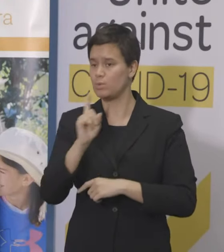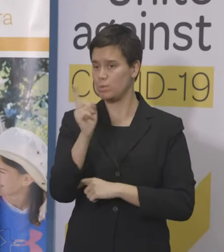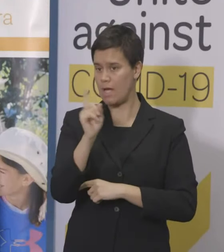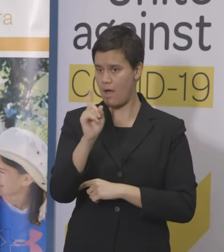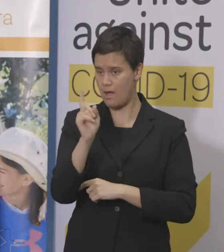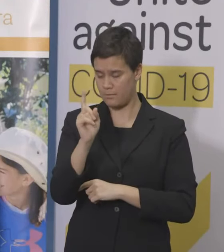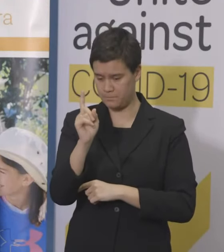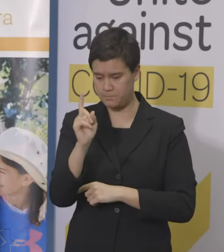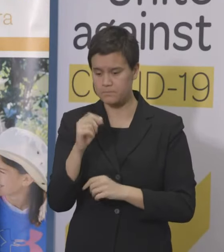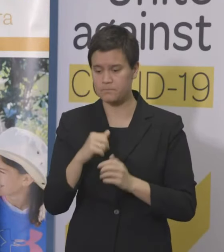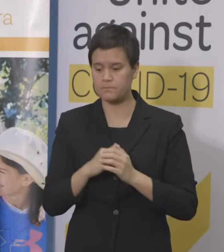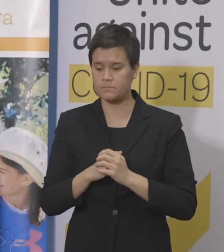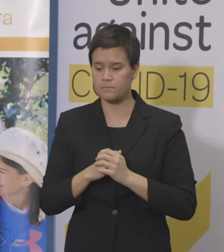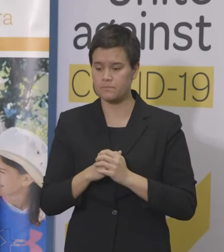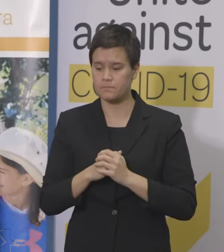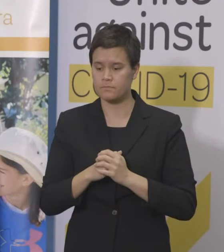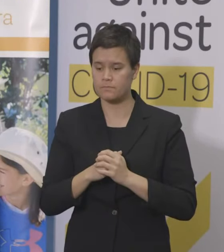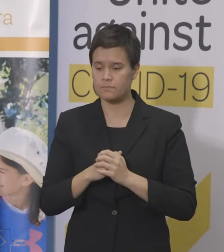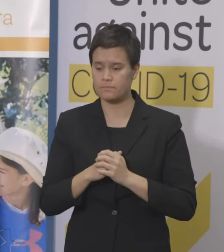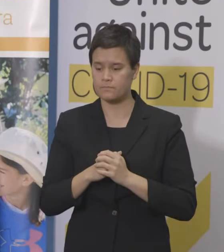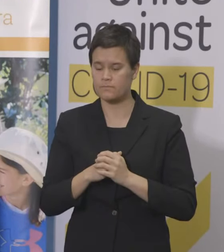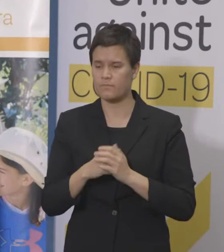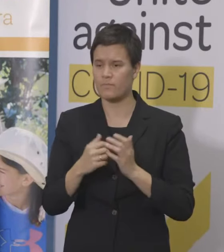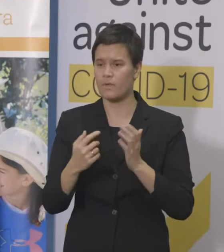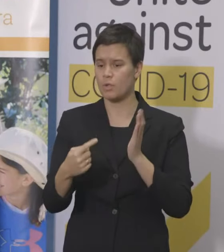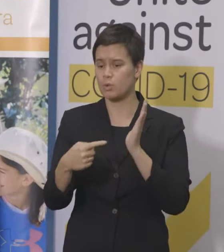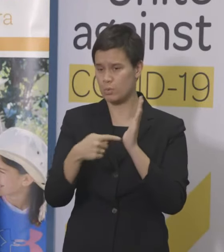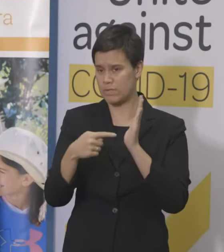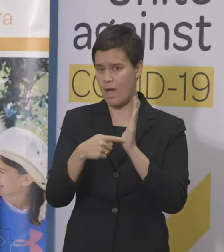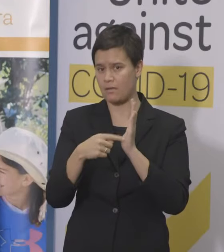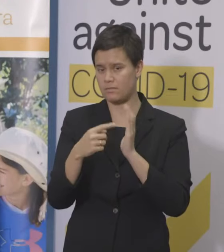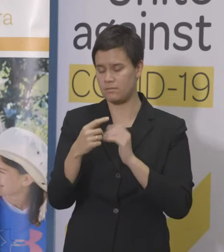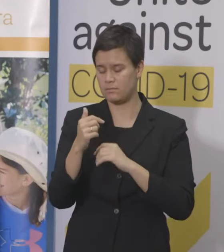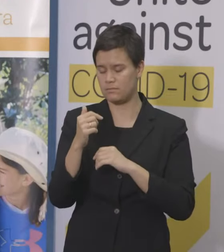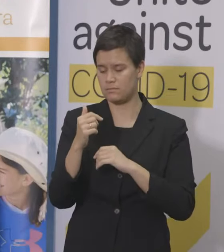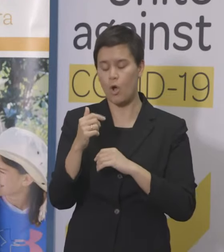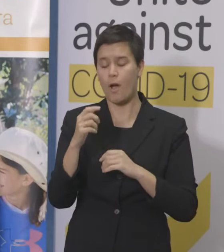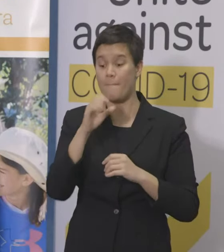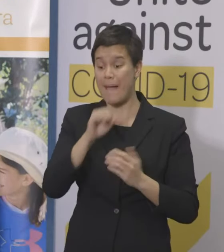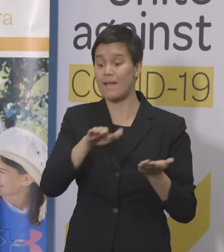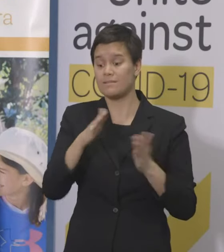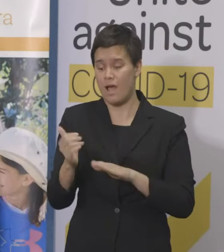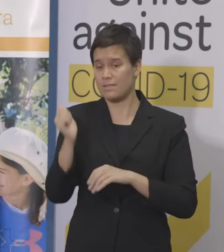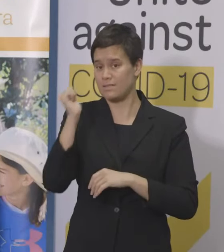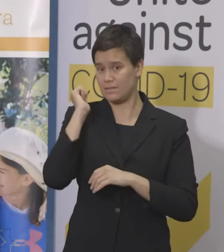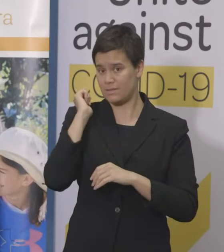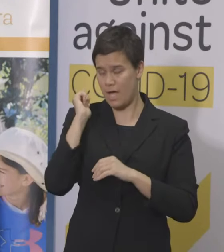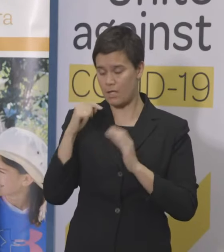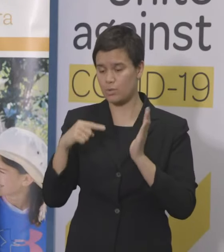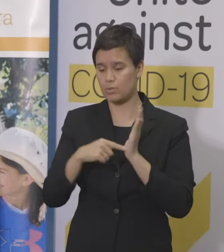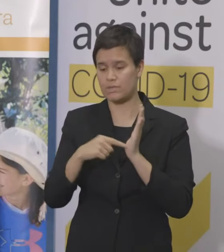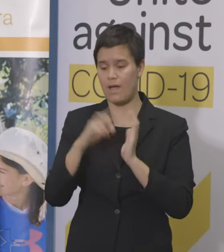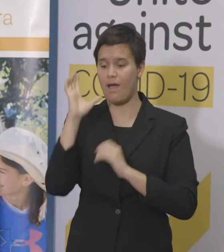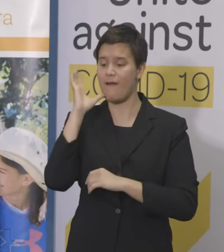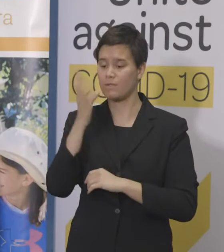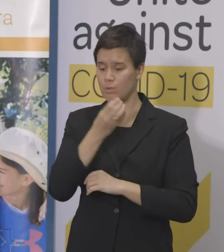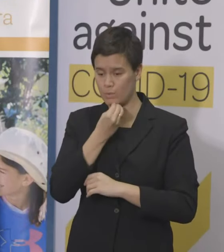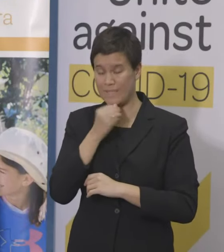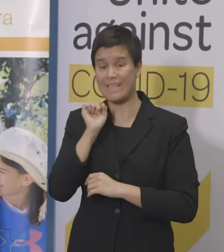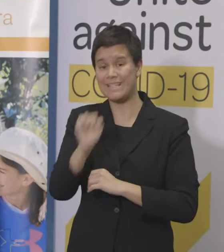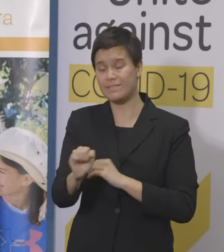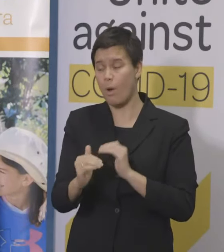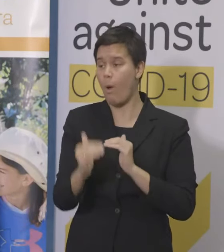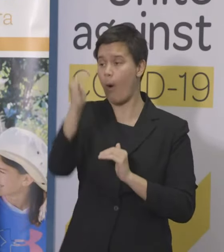of Alan Te Huki, died on Tuesday afternoon at Waikato Hospital ICU unit, almost 2 weeks after his older brother died at